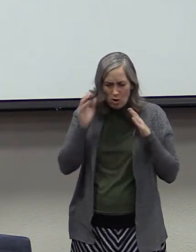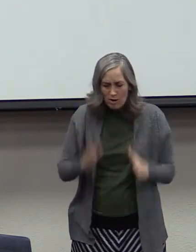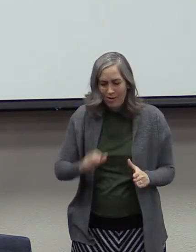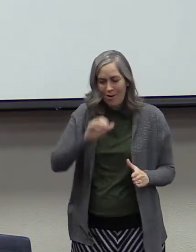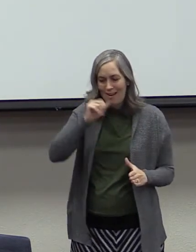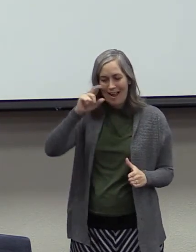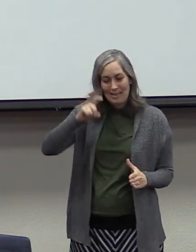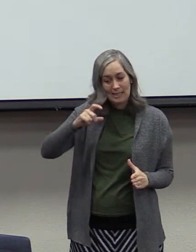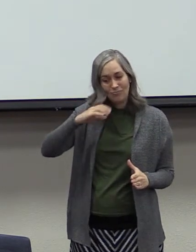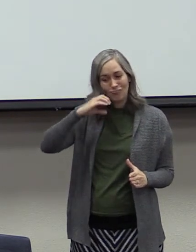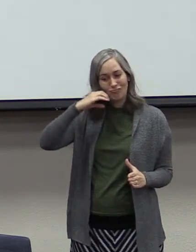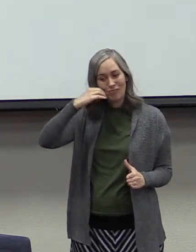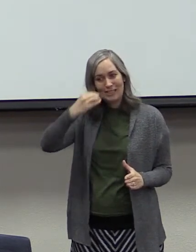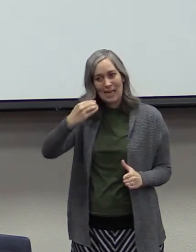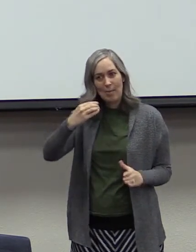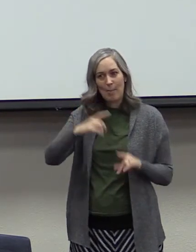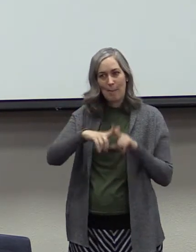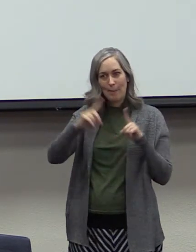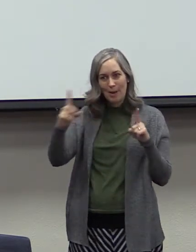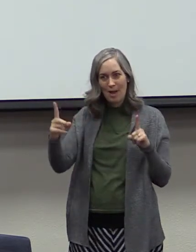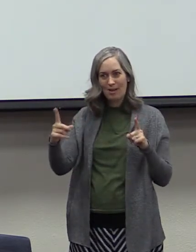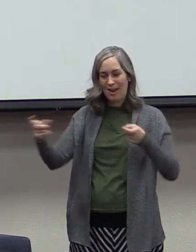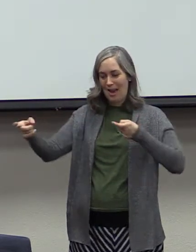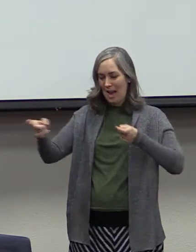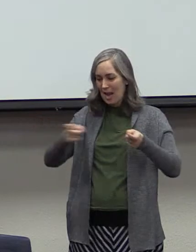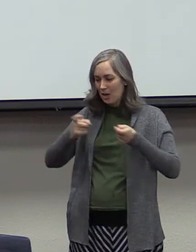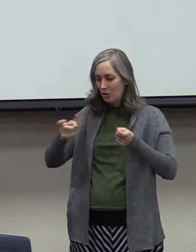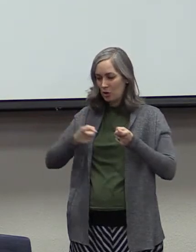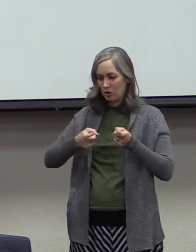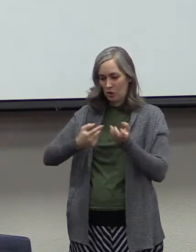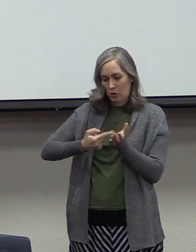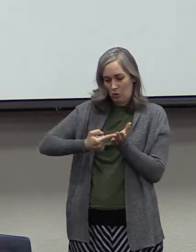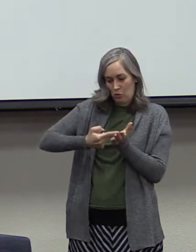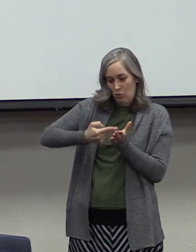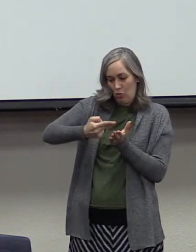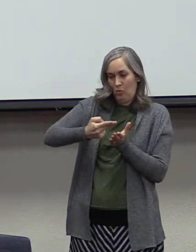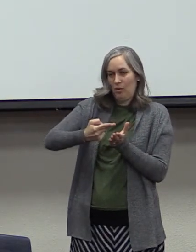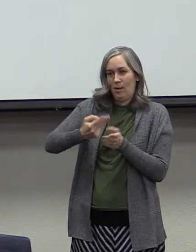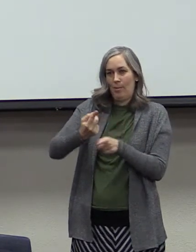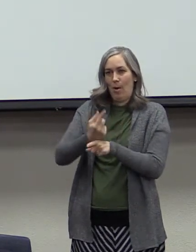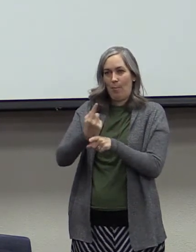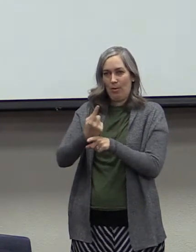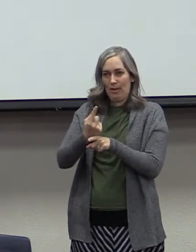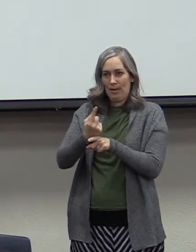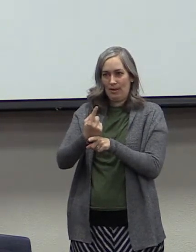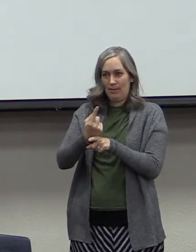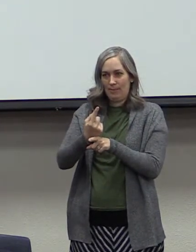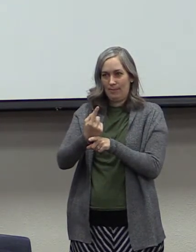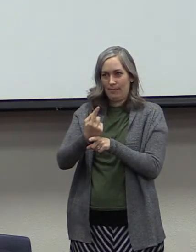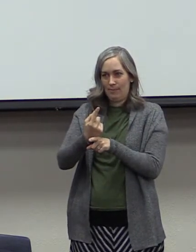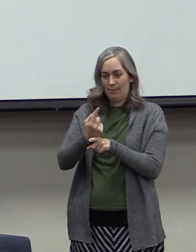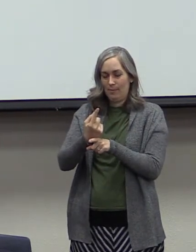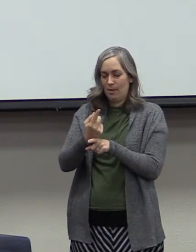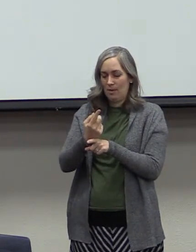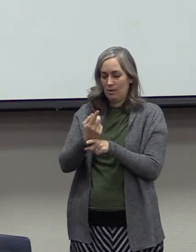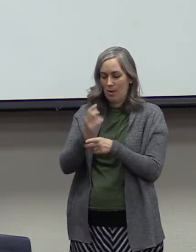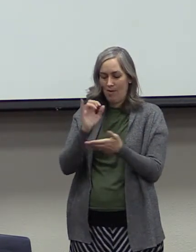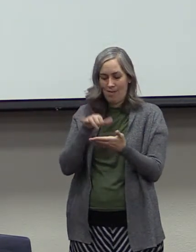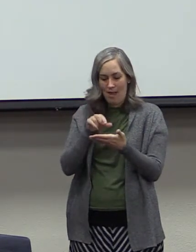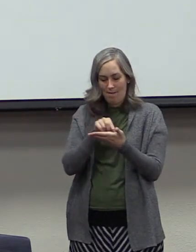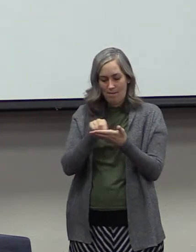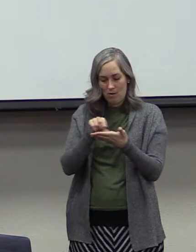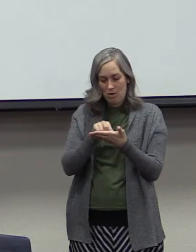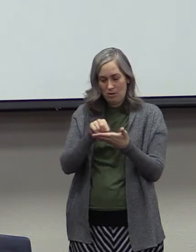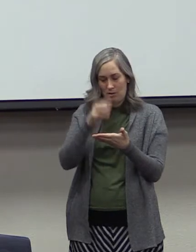ashamed and who correctly handles the word of truth." Now, tracing that verse out in the history of the